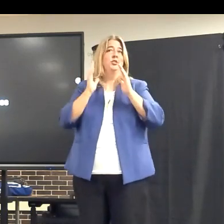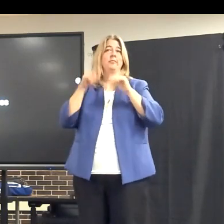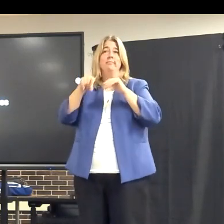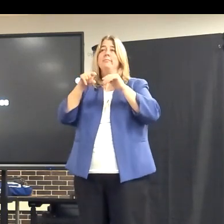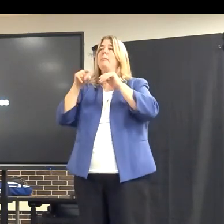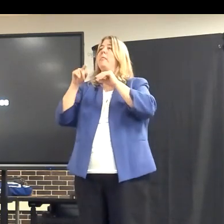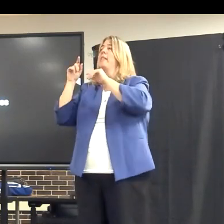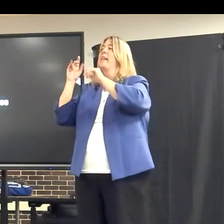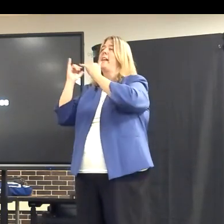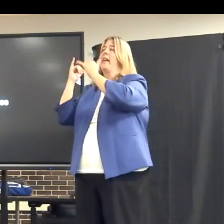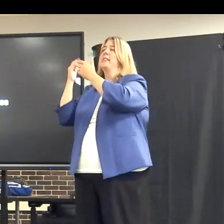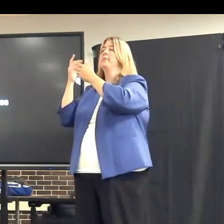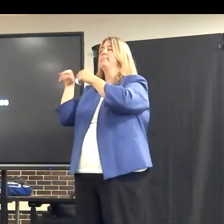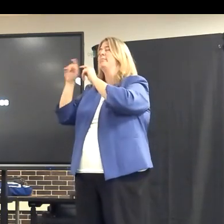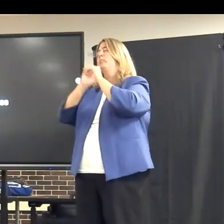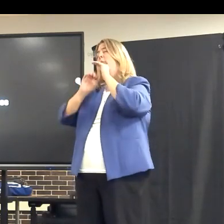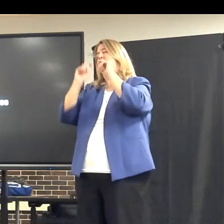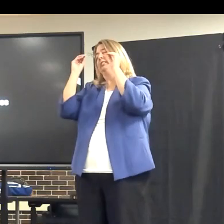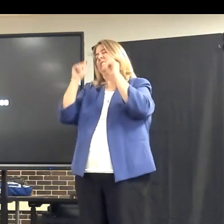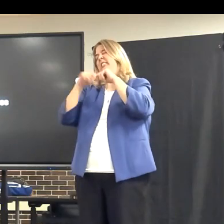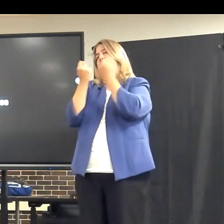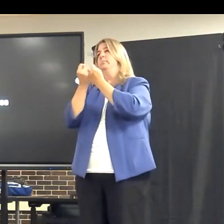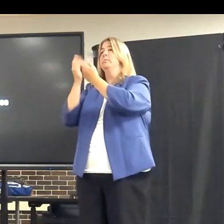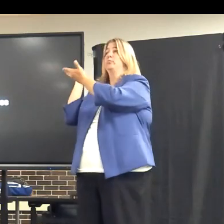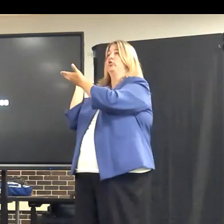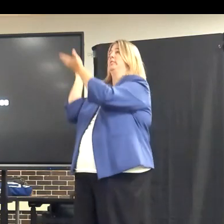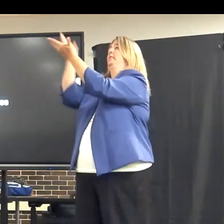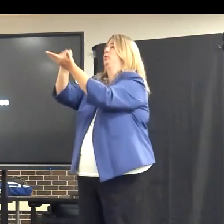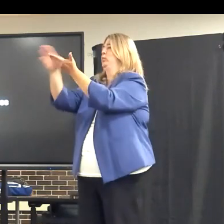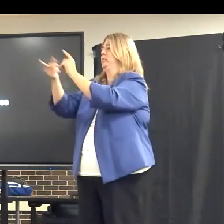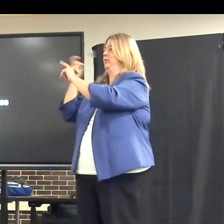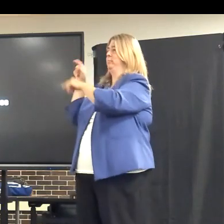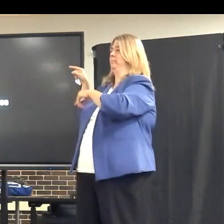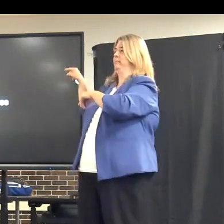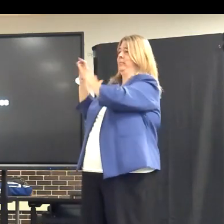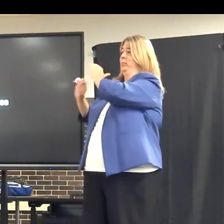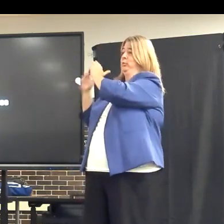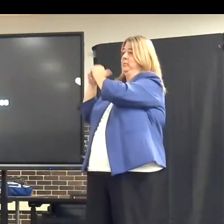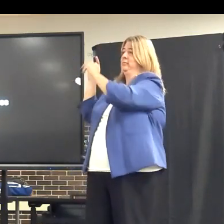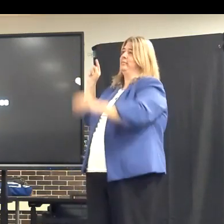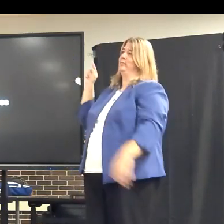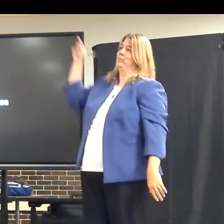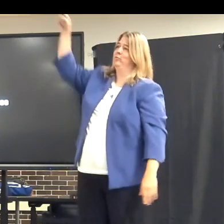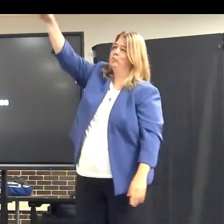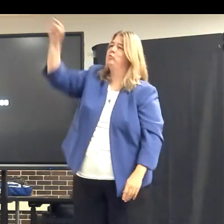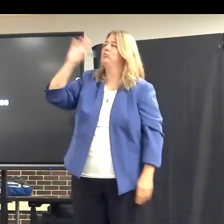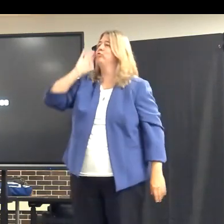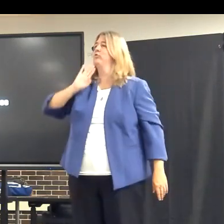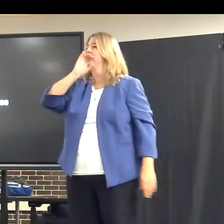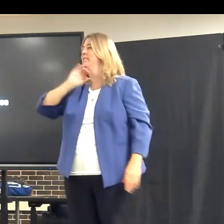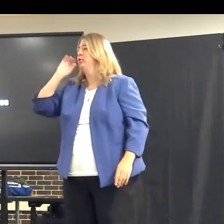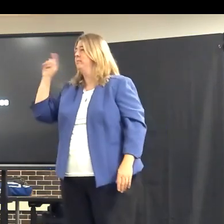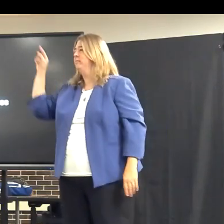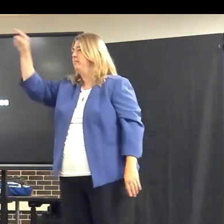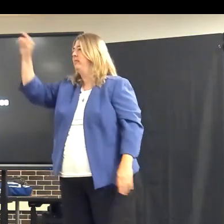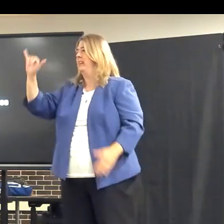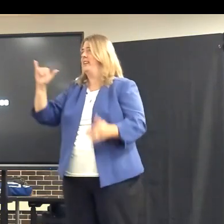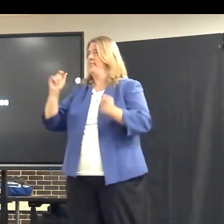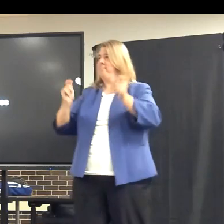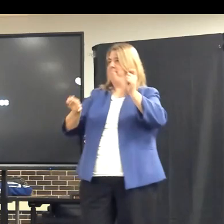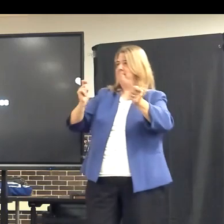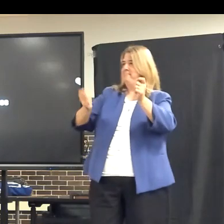And we've had elementary teachers who, our elementary team, they're actually bringing the